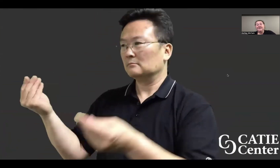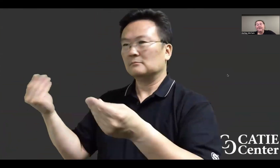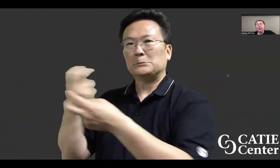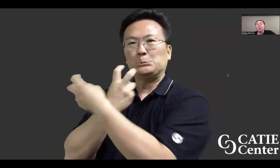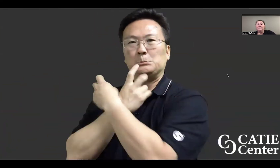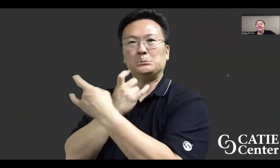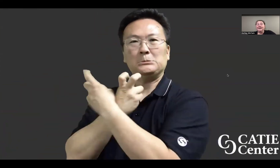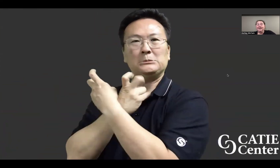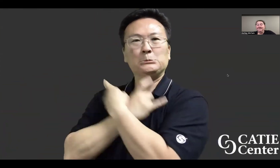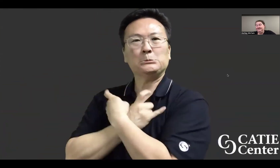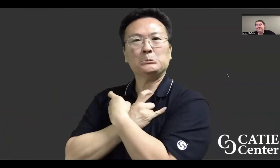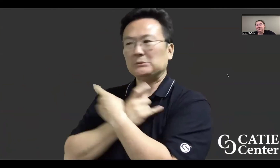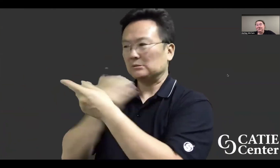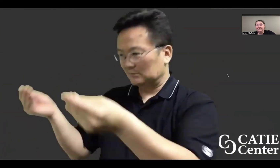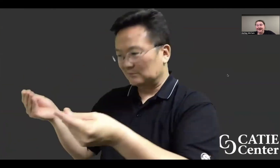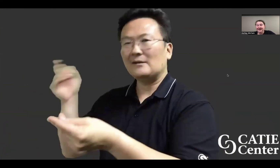differ in quality extremely.